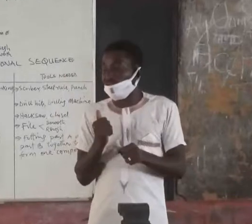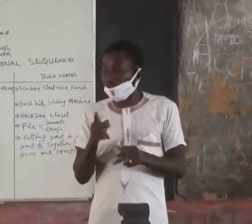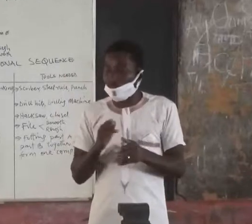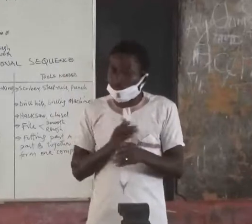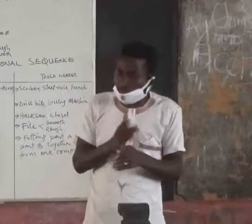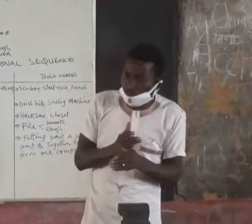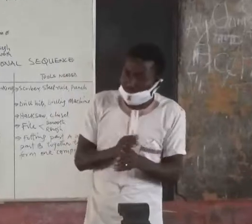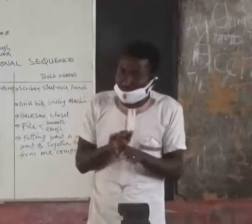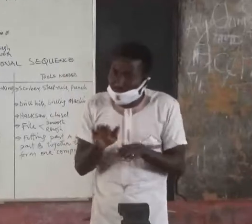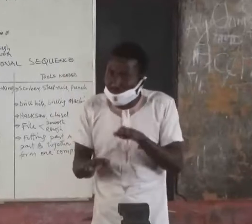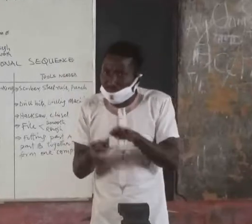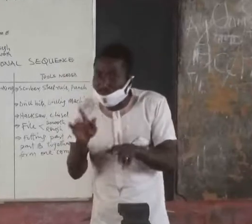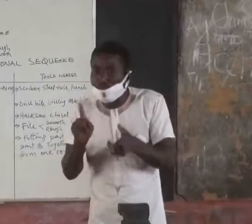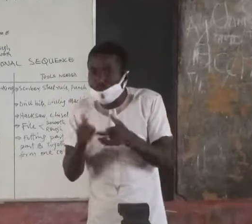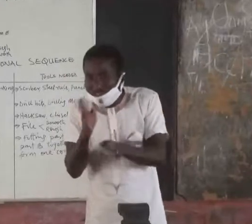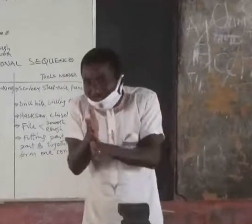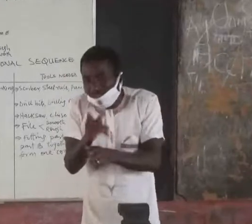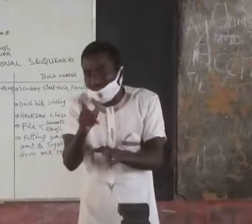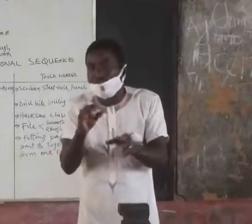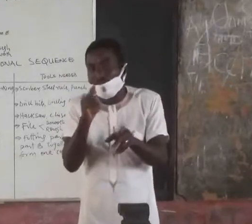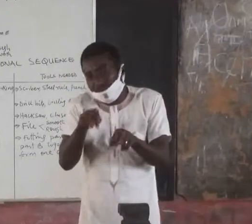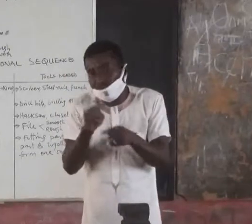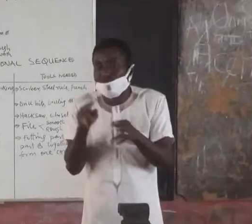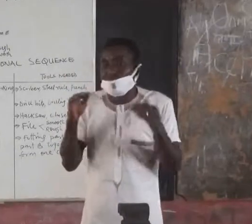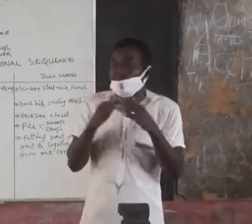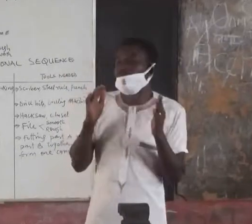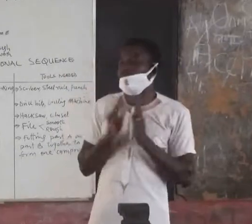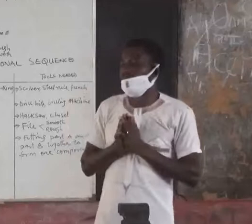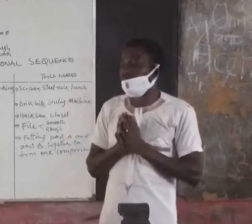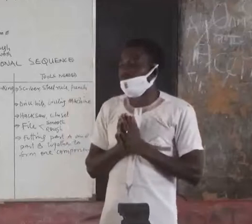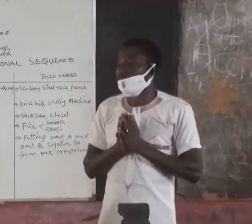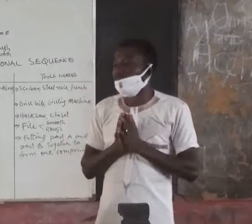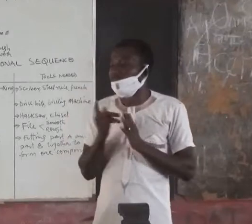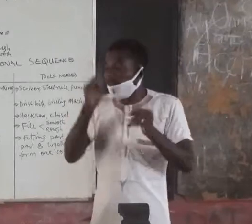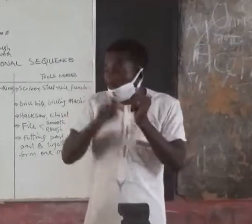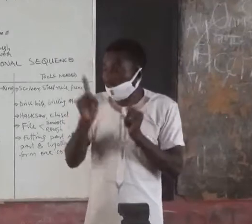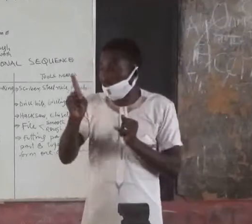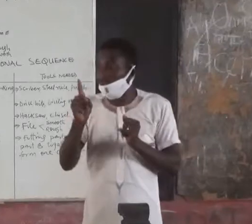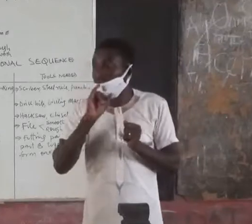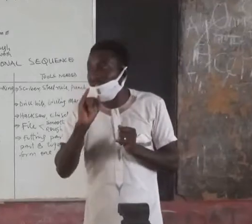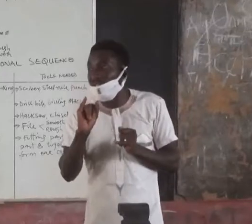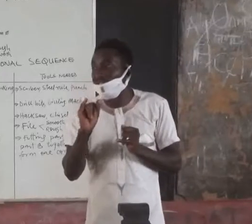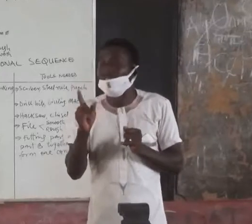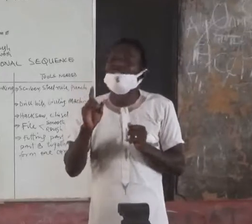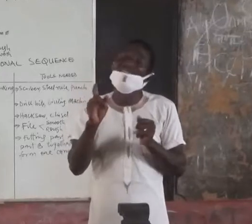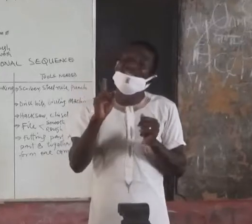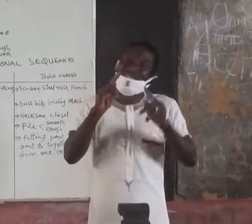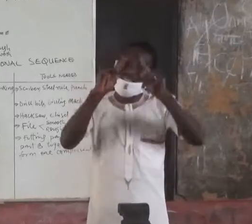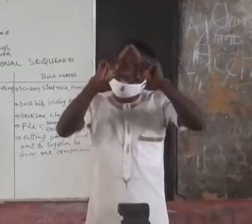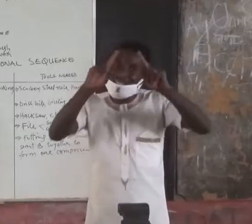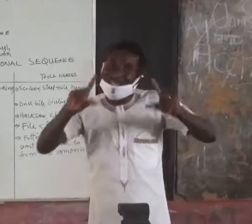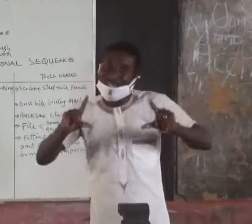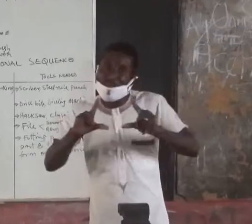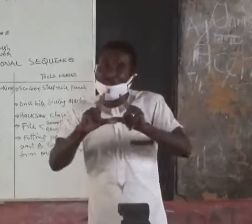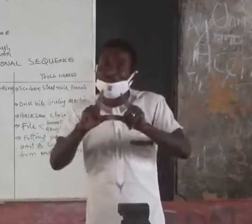cut gradually to the line you mean to meet. The last file here is the triangular file.